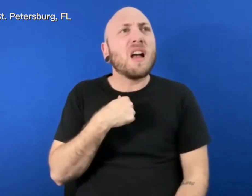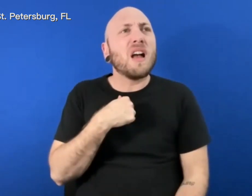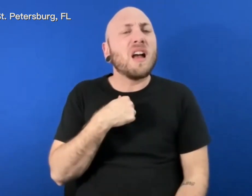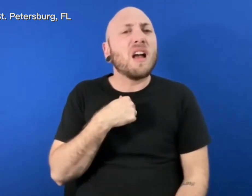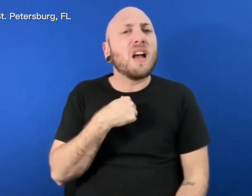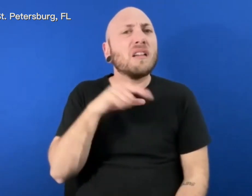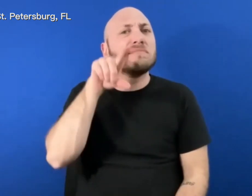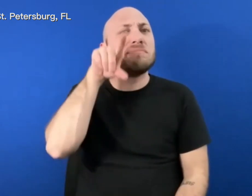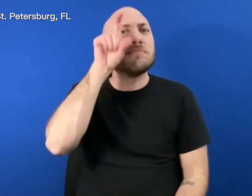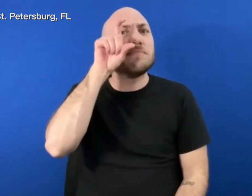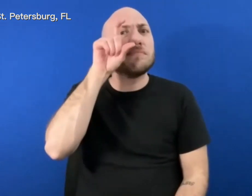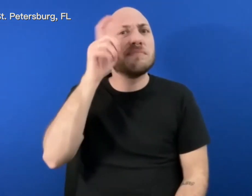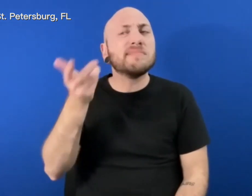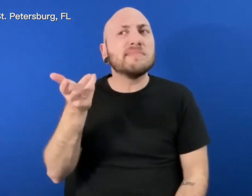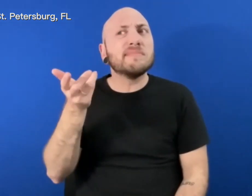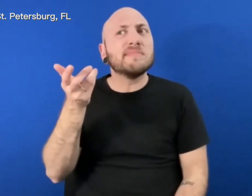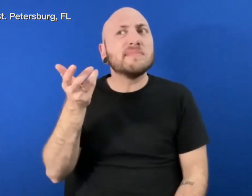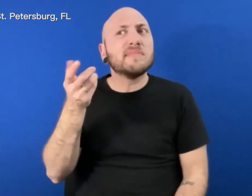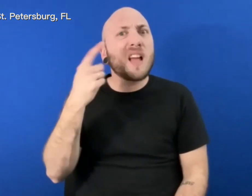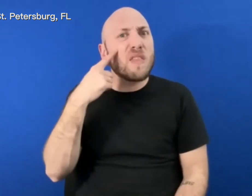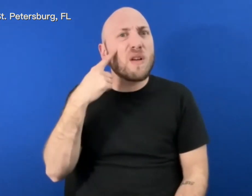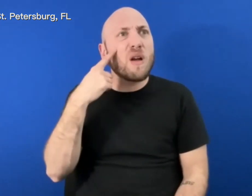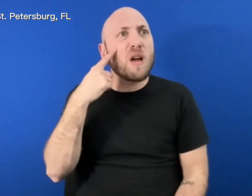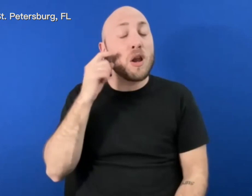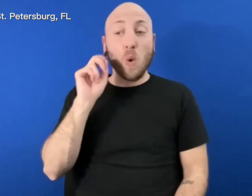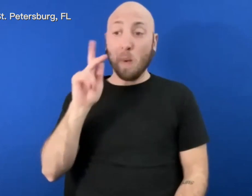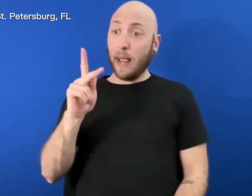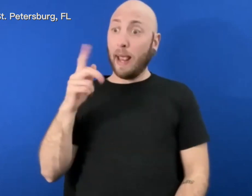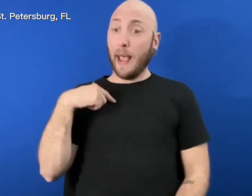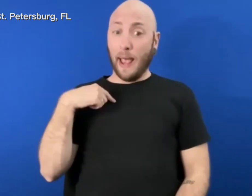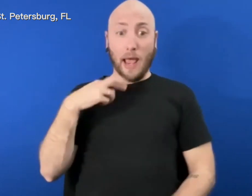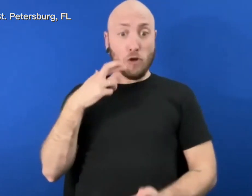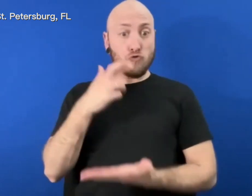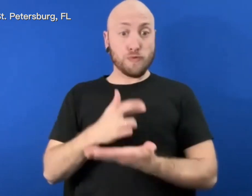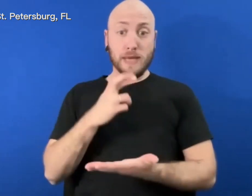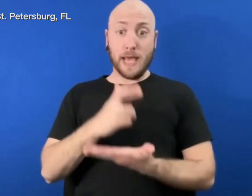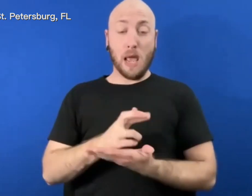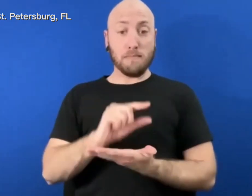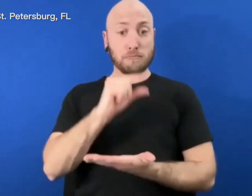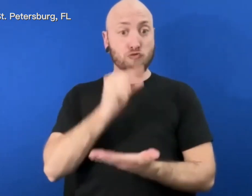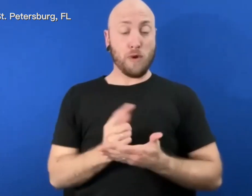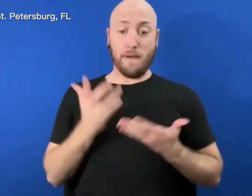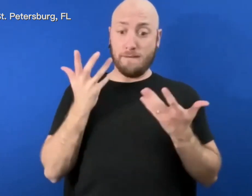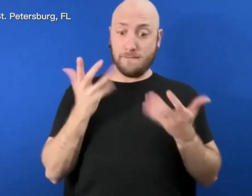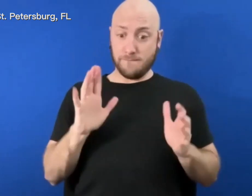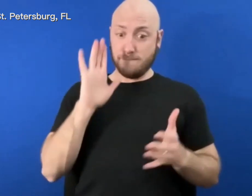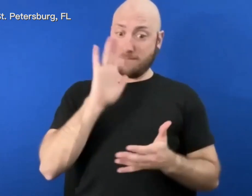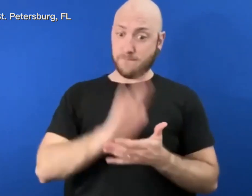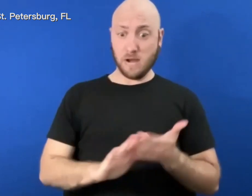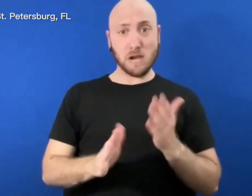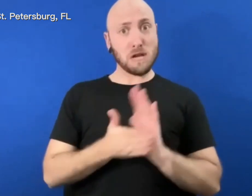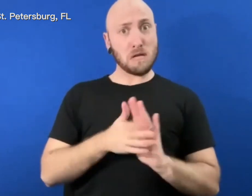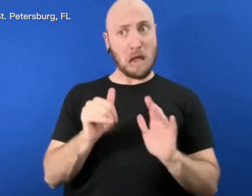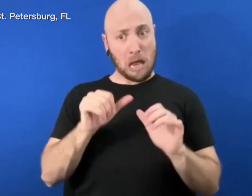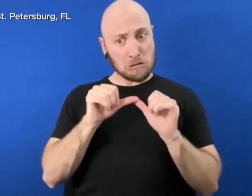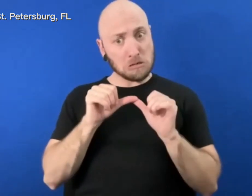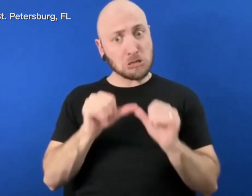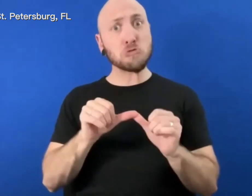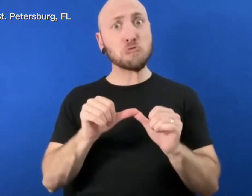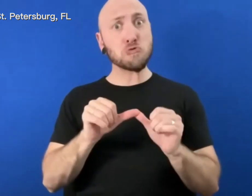now that I'm sober, I just have to keep, I just have to keep white knuckling. I just have to stay sober, and like I